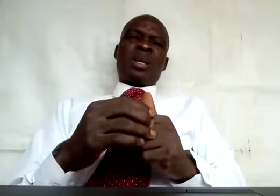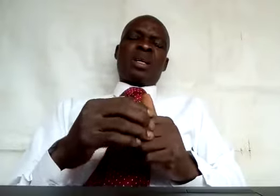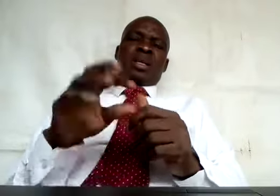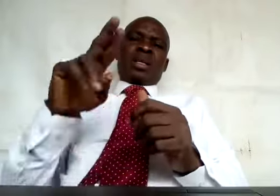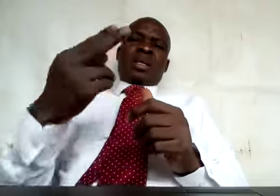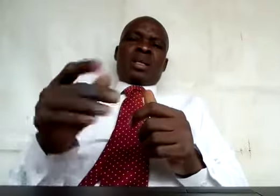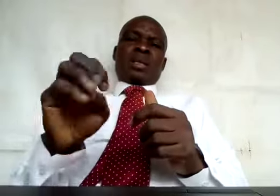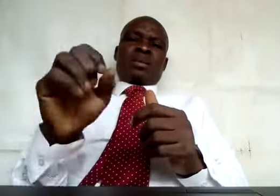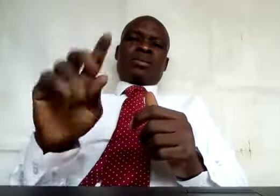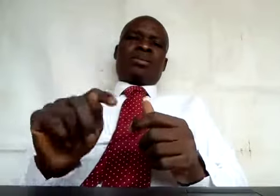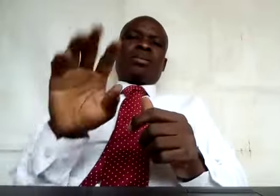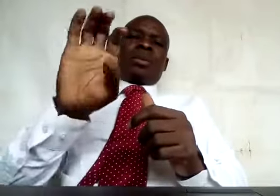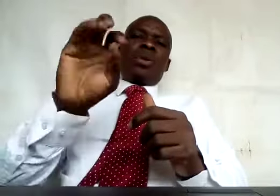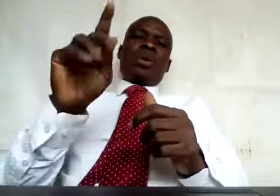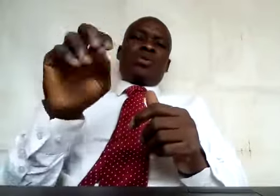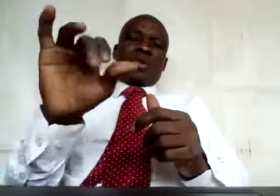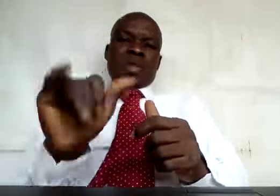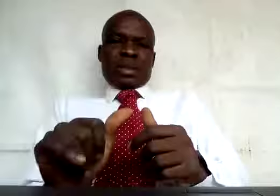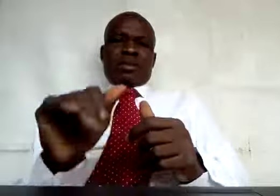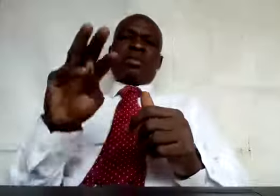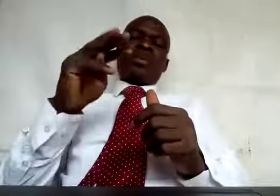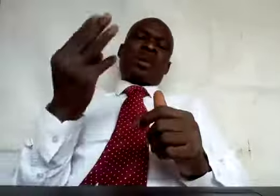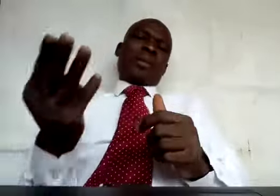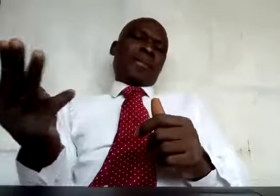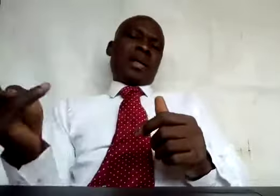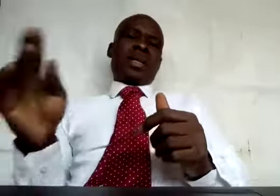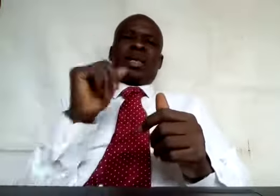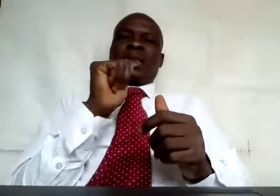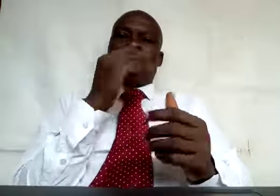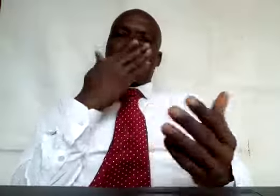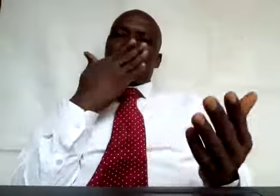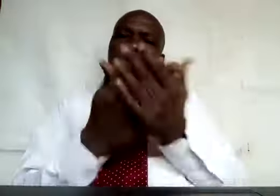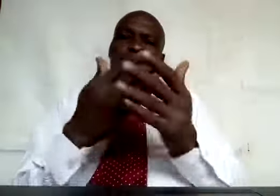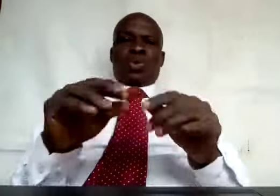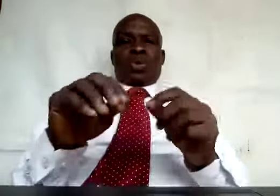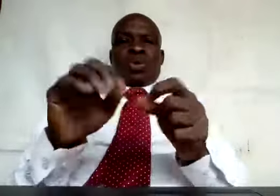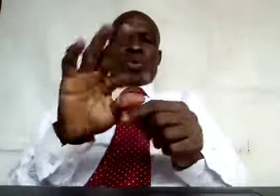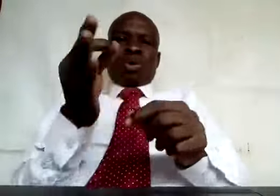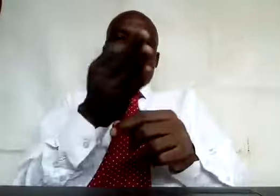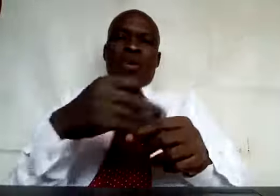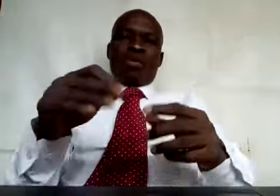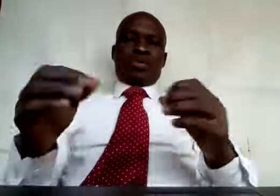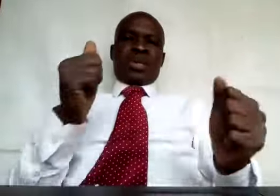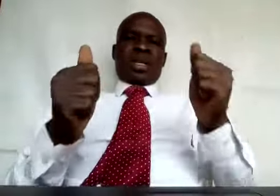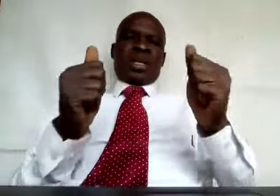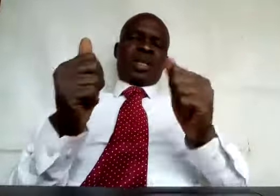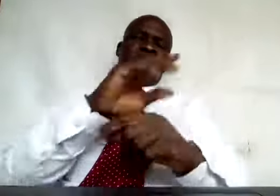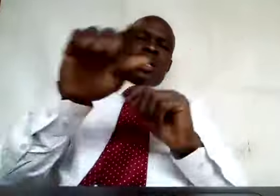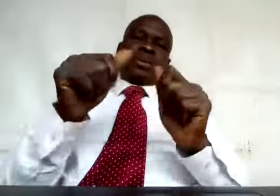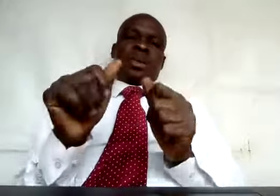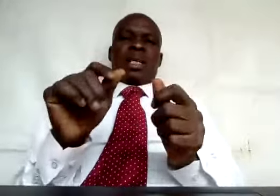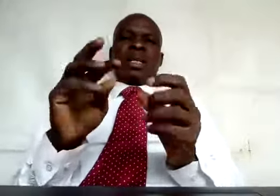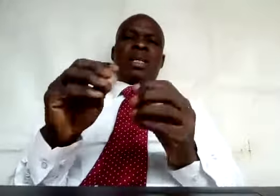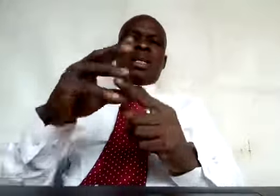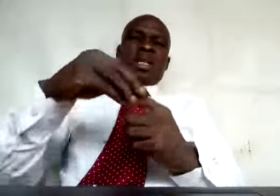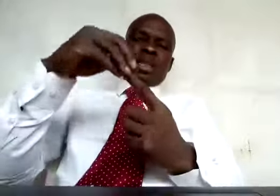conductivity. Metals are good conductors of heat, especially silver and copper.